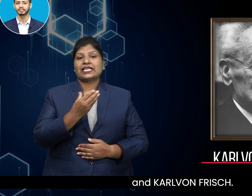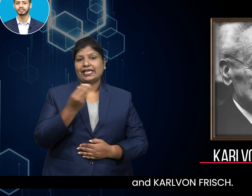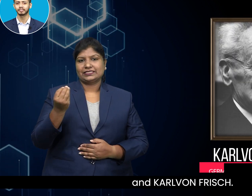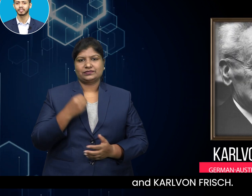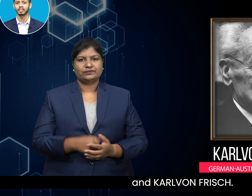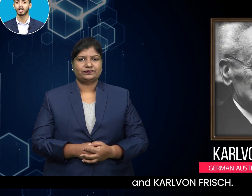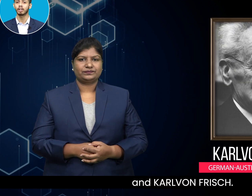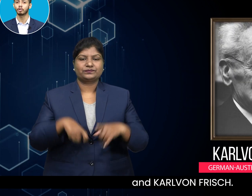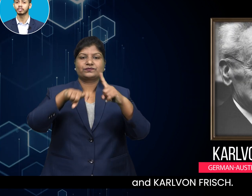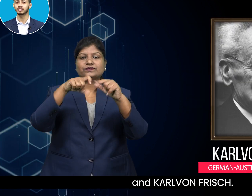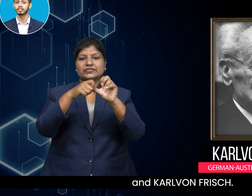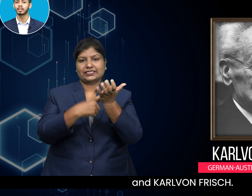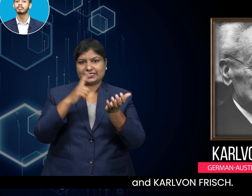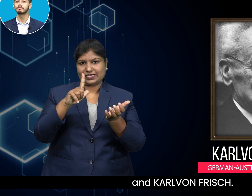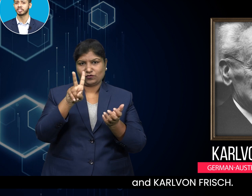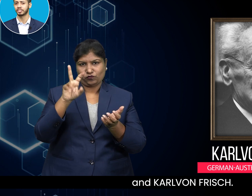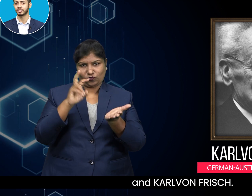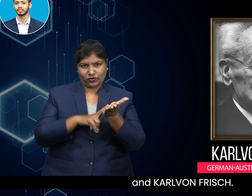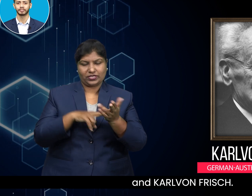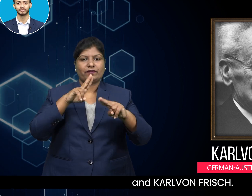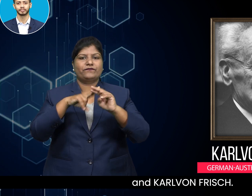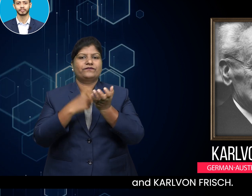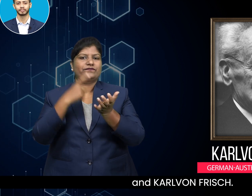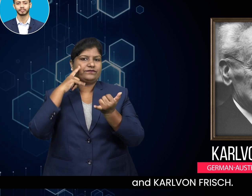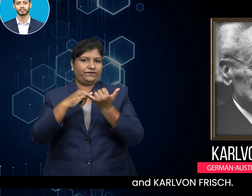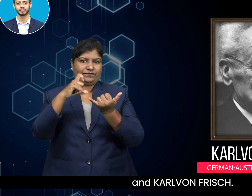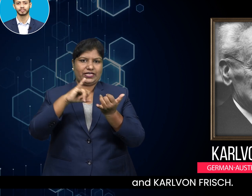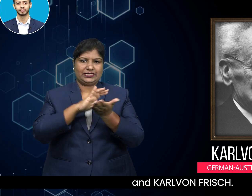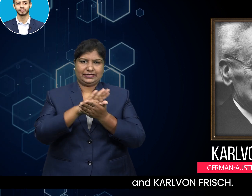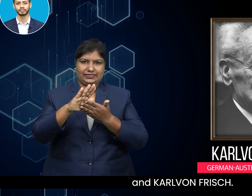and Carl von Frisch.